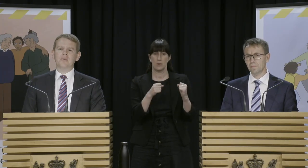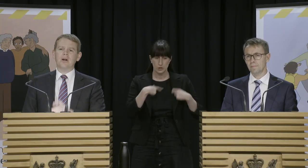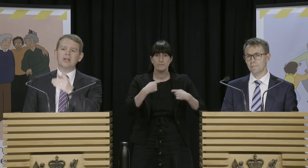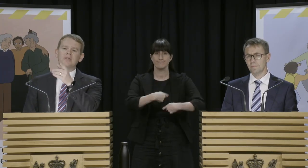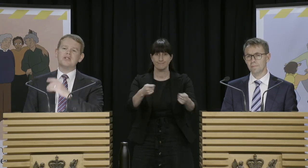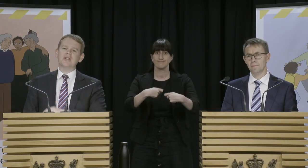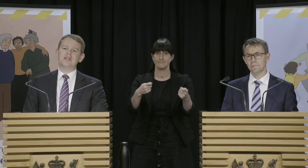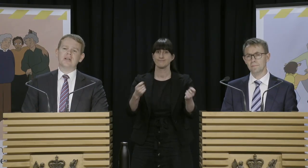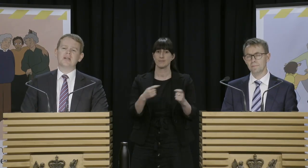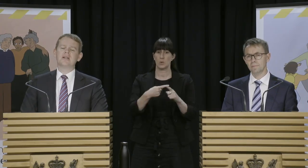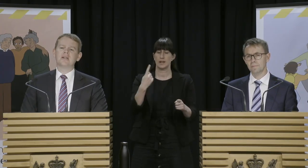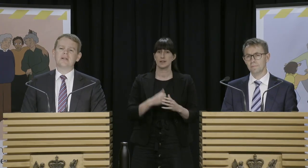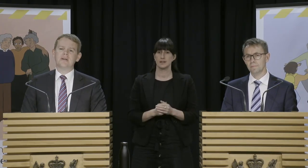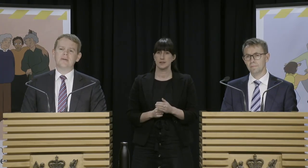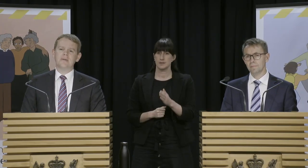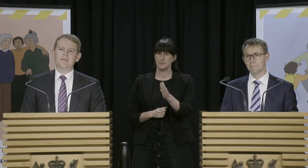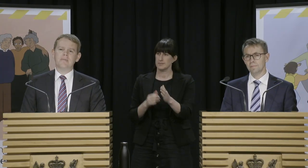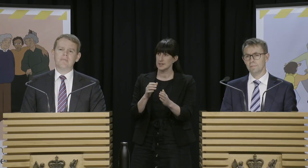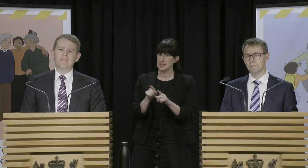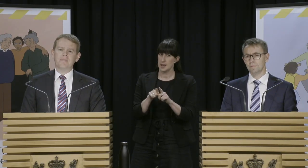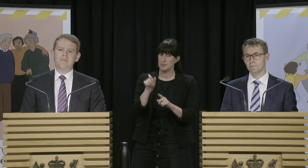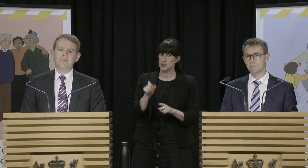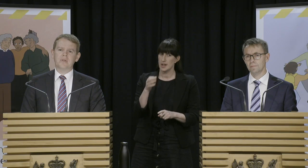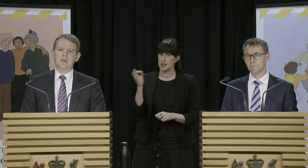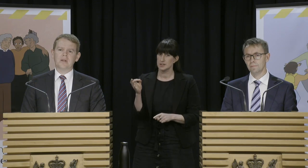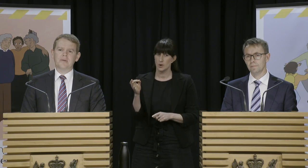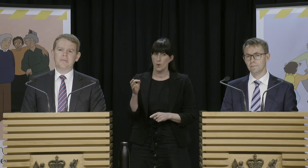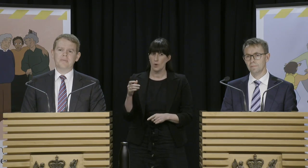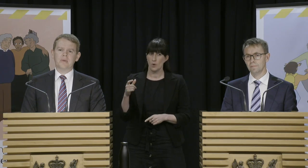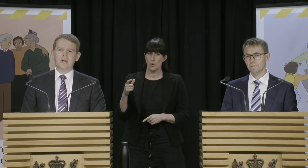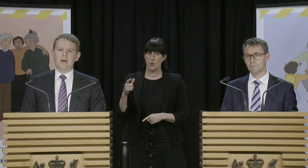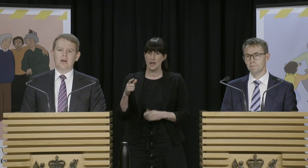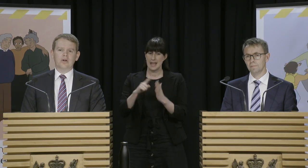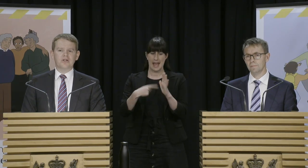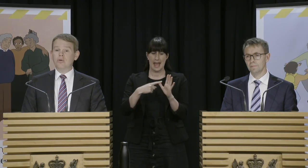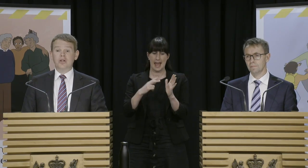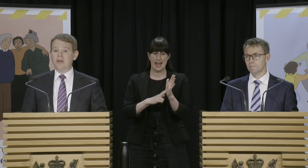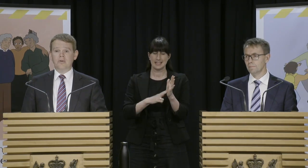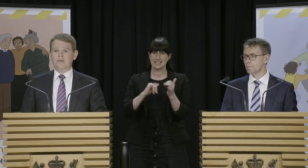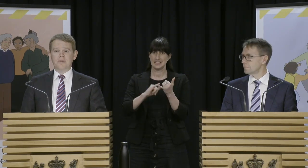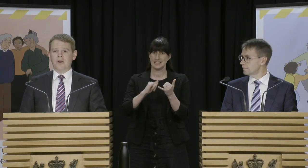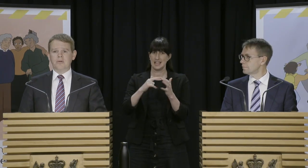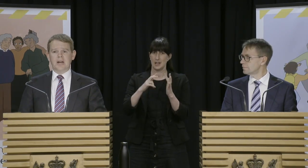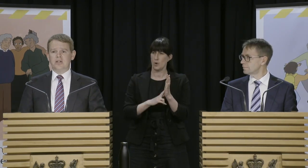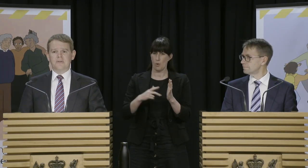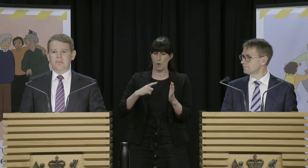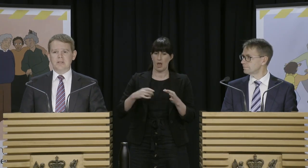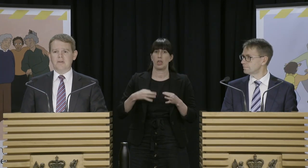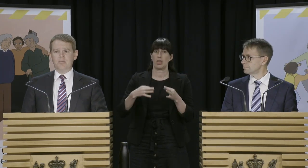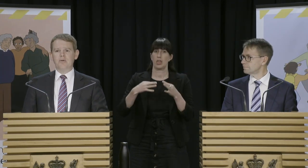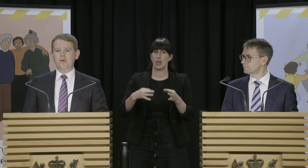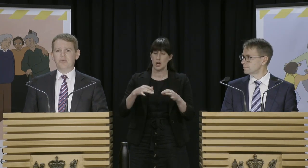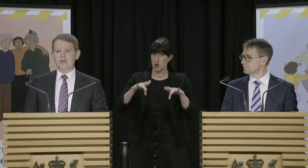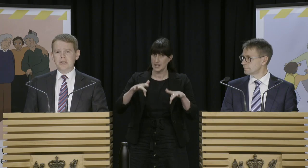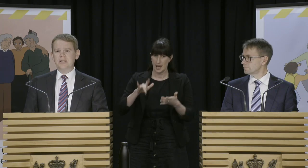the Well, I'll let you finish that, Jessica. What's the hold-up with the Janssen vaccine? Why hasn't that got MedSafe approval yet? Look, it's still just going through the final stages of the